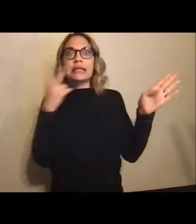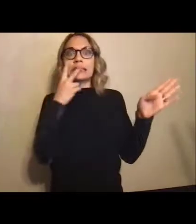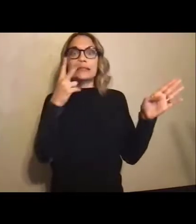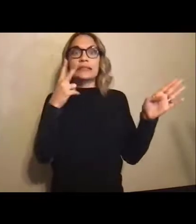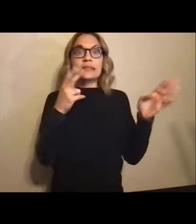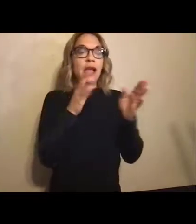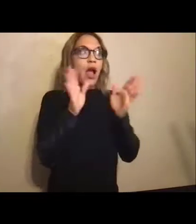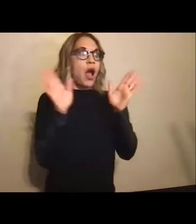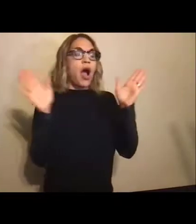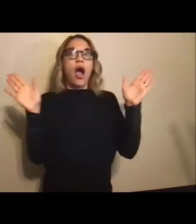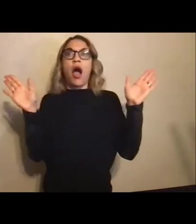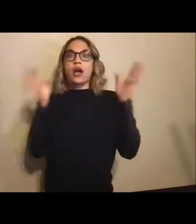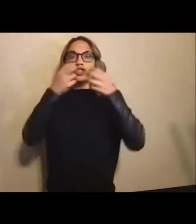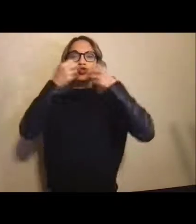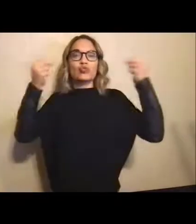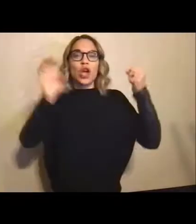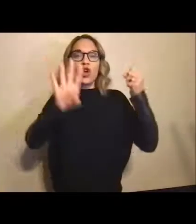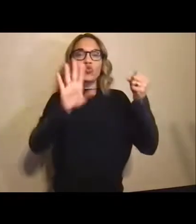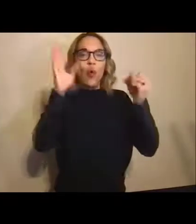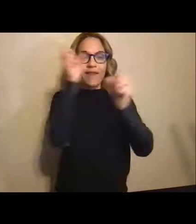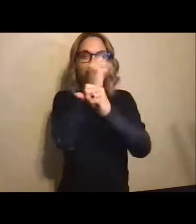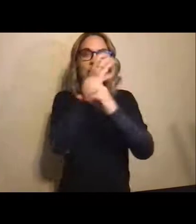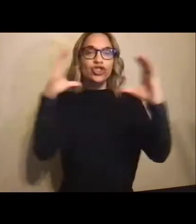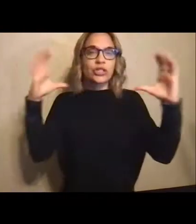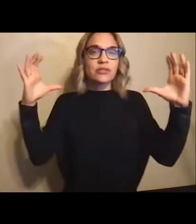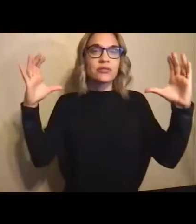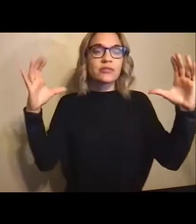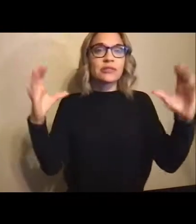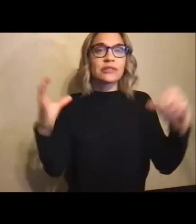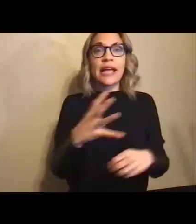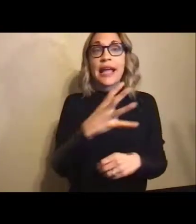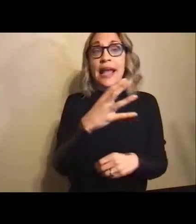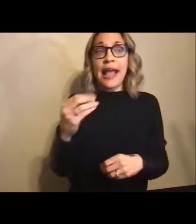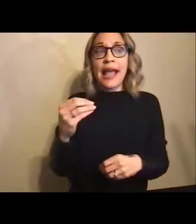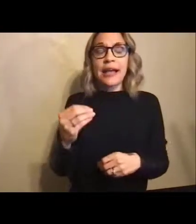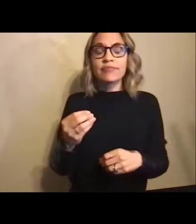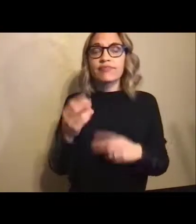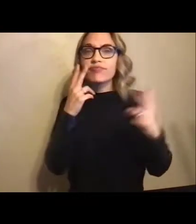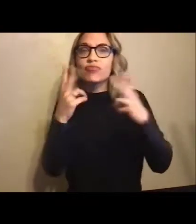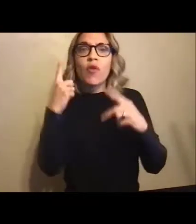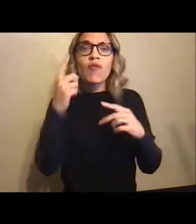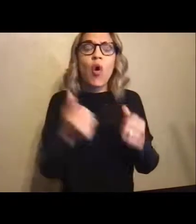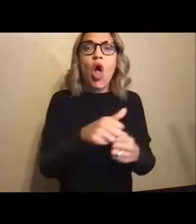They can really help you broaden your scope and stretch your vision